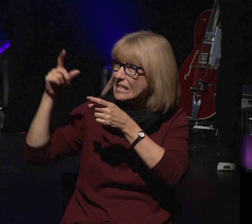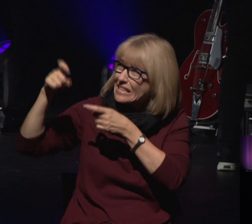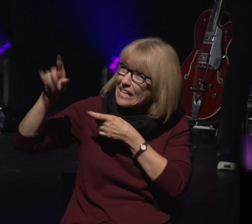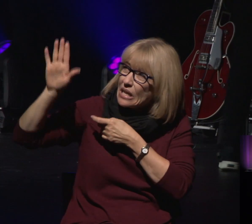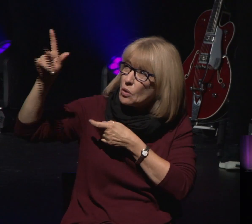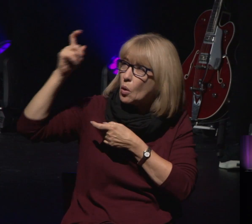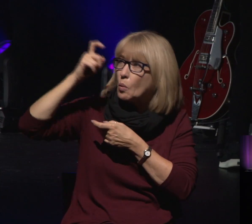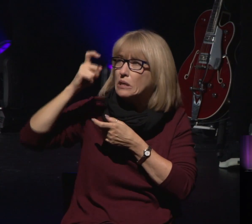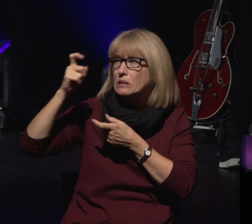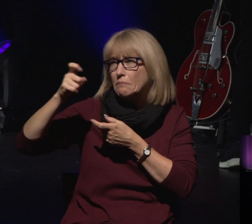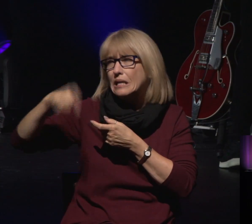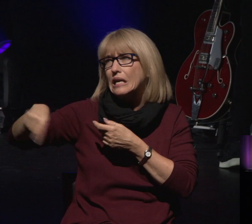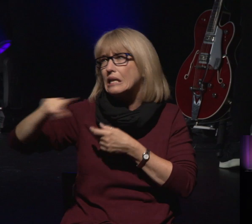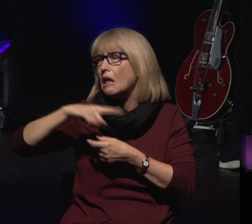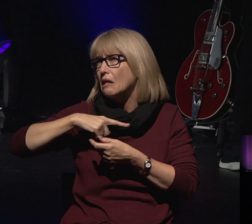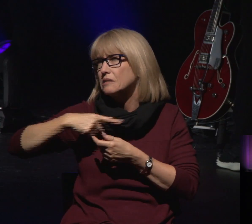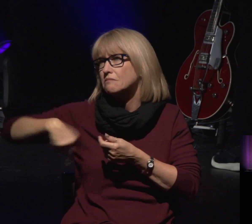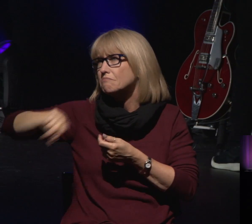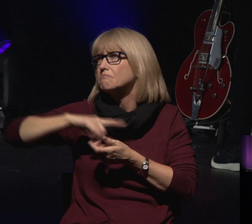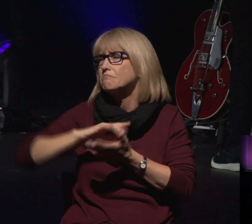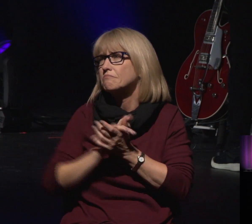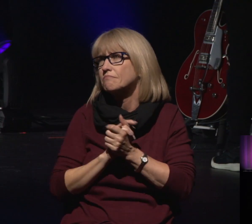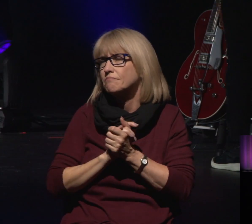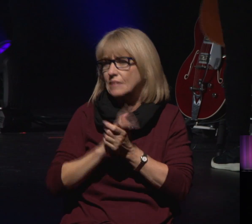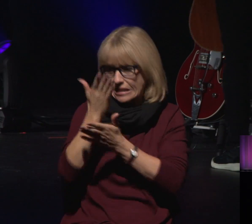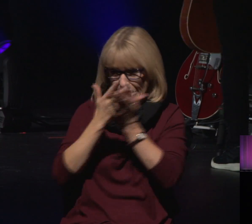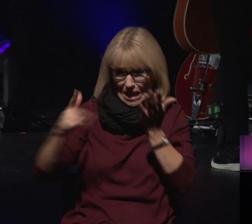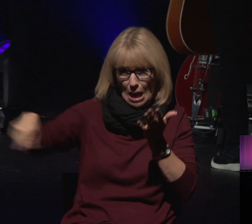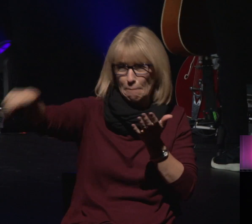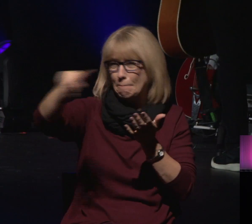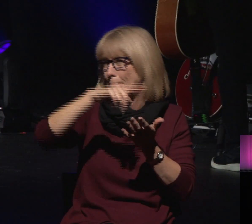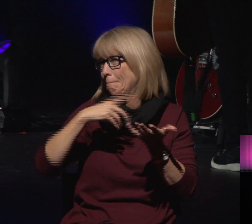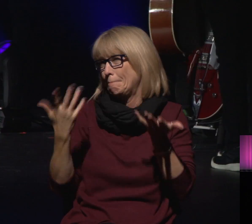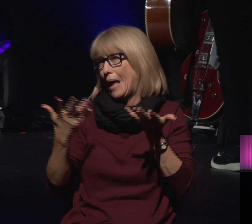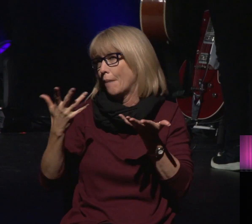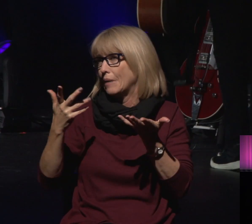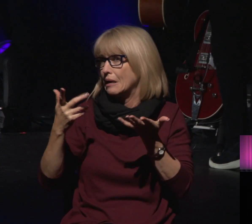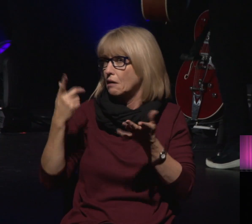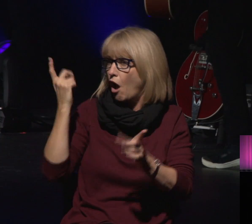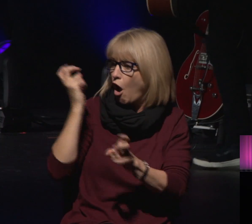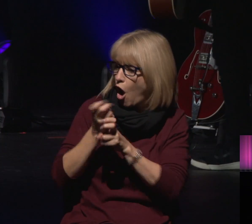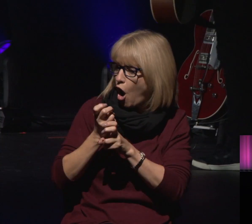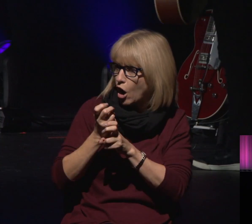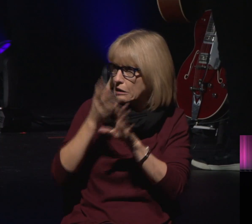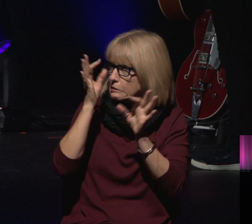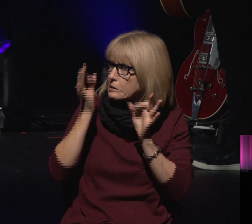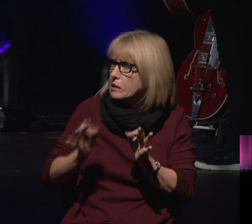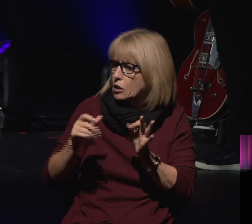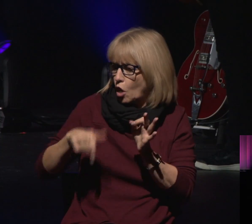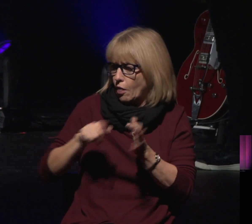Some are facing some difficult decisions today and this week. God, we need your wisdom.